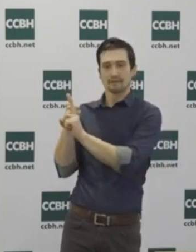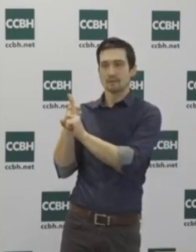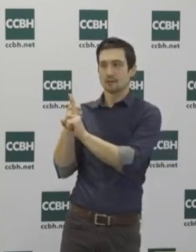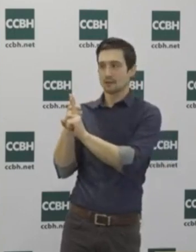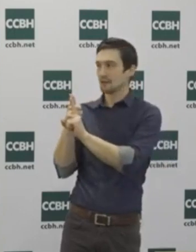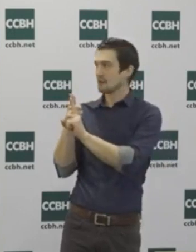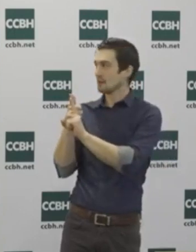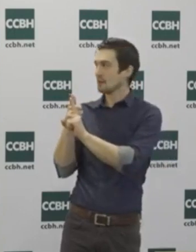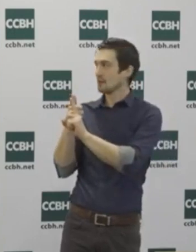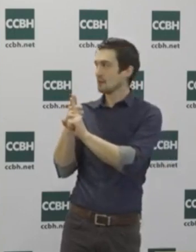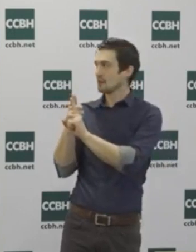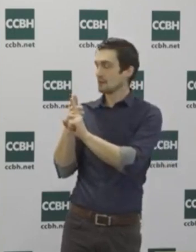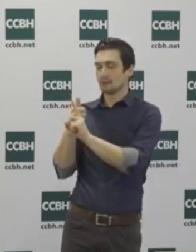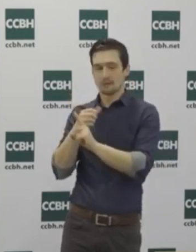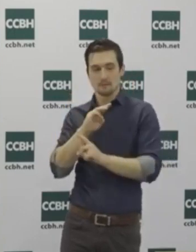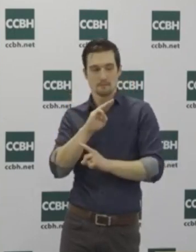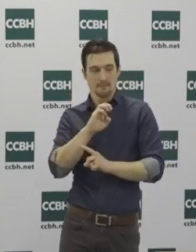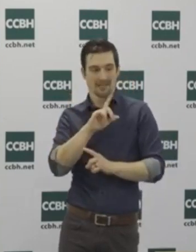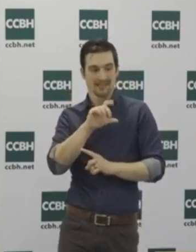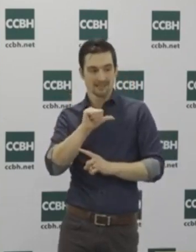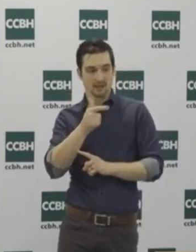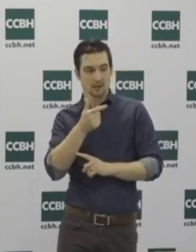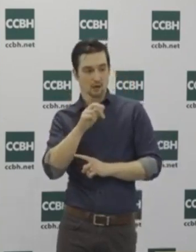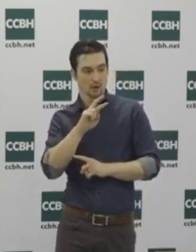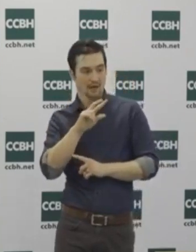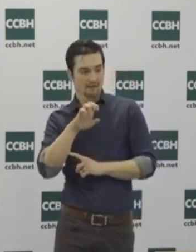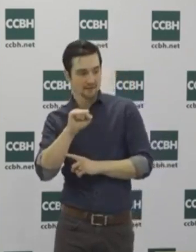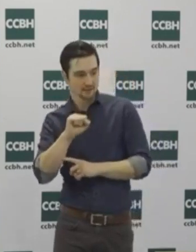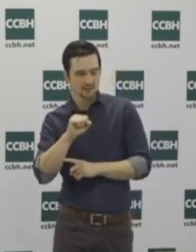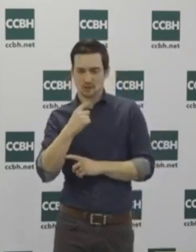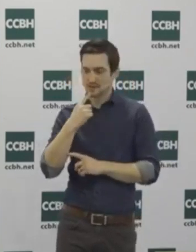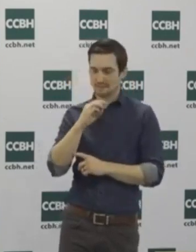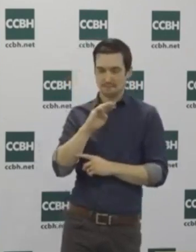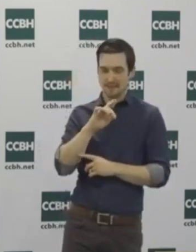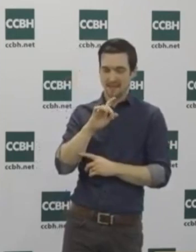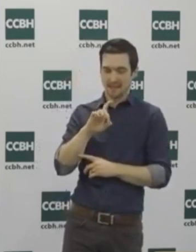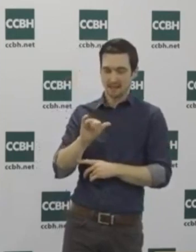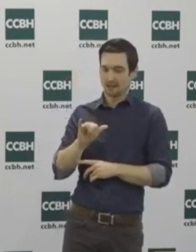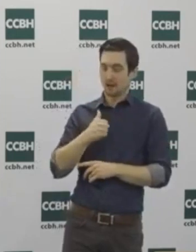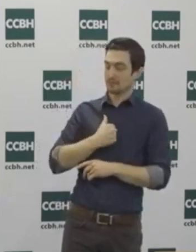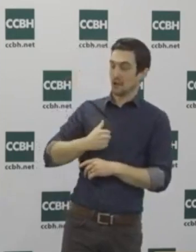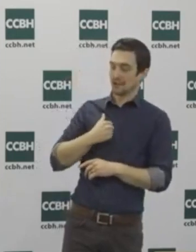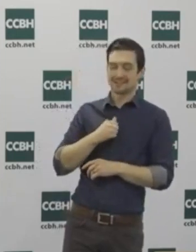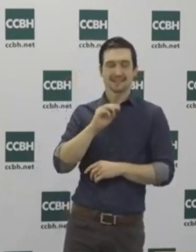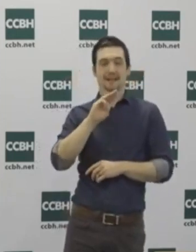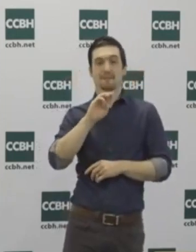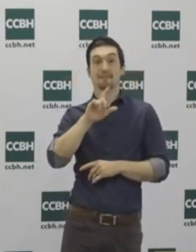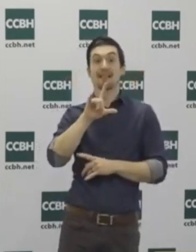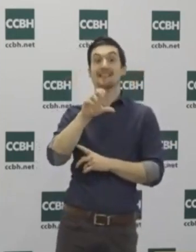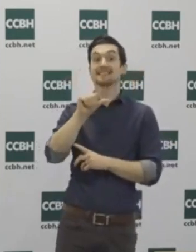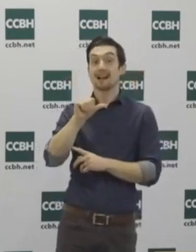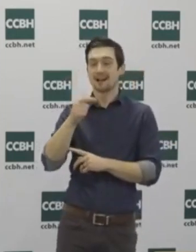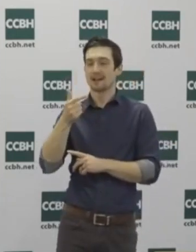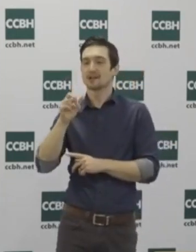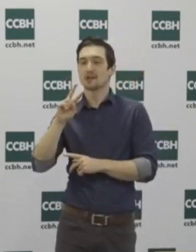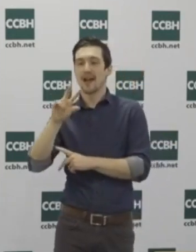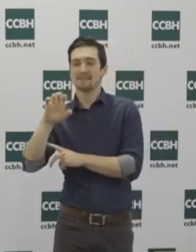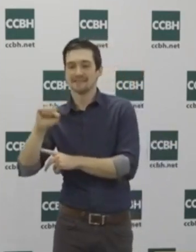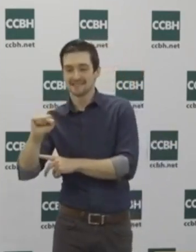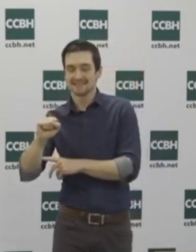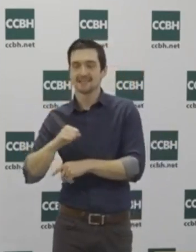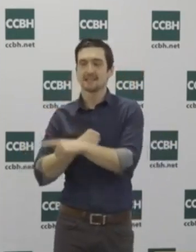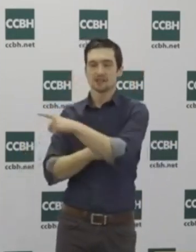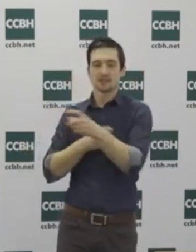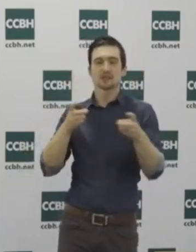Graves. What did I say? Melissa Graves. Yeah, what did I say? You said Melanie. Oh, Melissa Graves, I'm sorry. Melissa Graves, she's